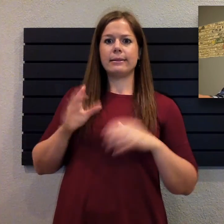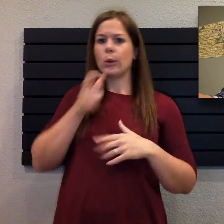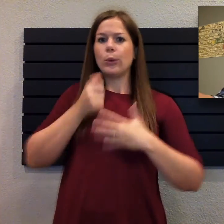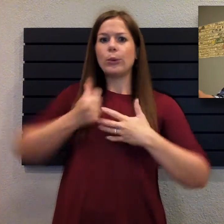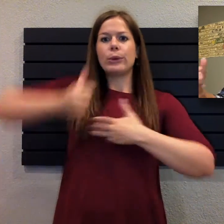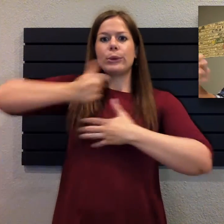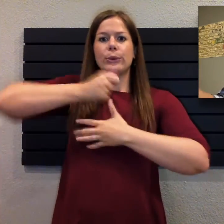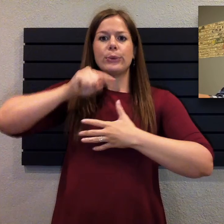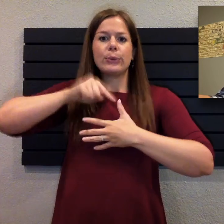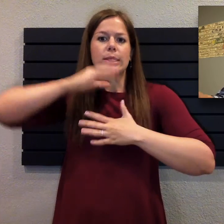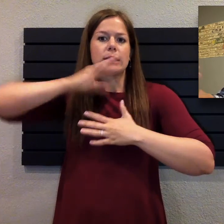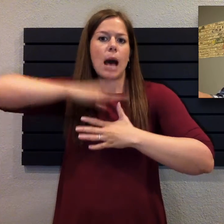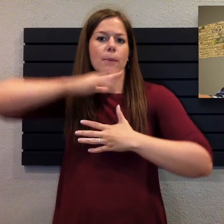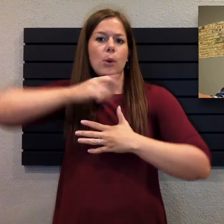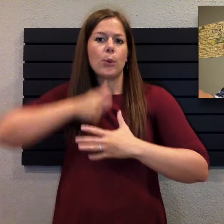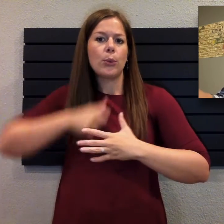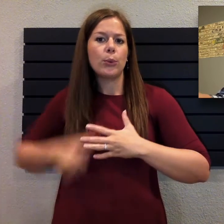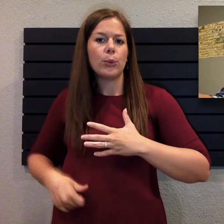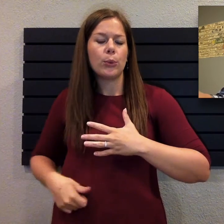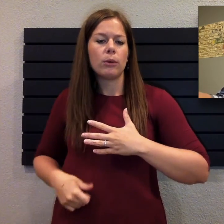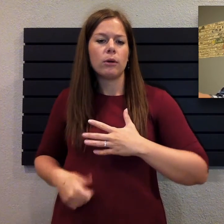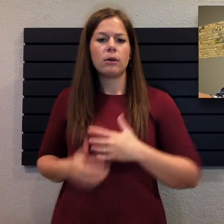going to,